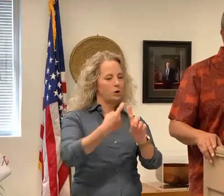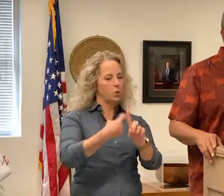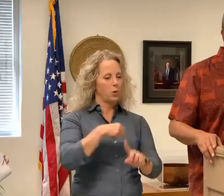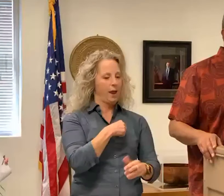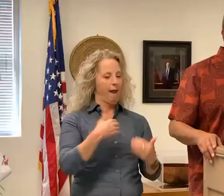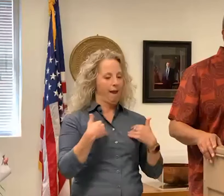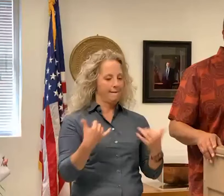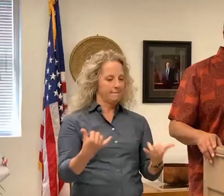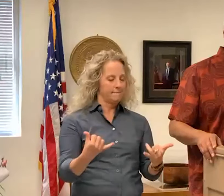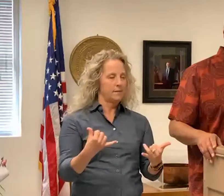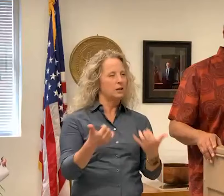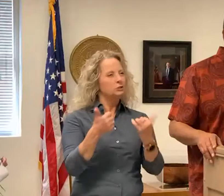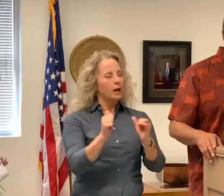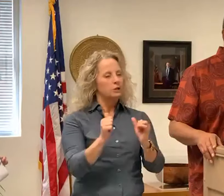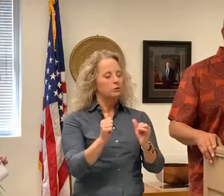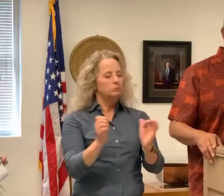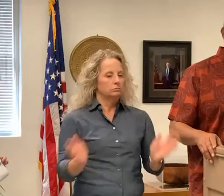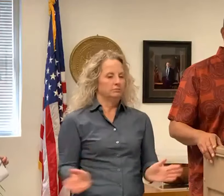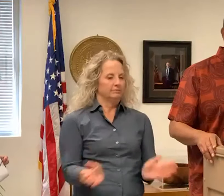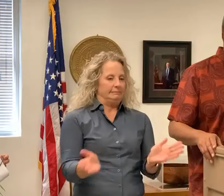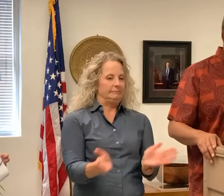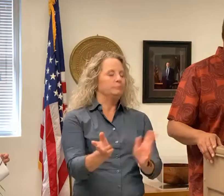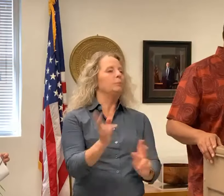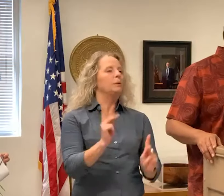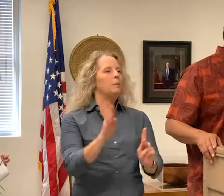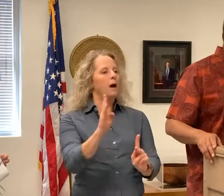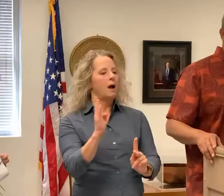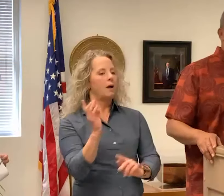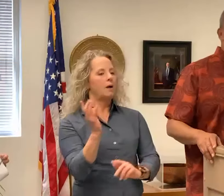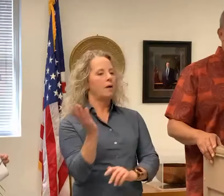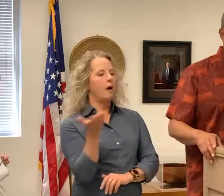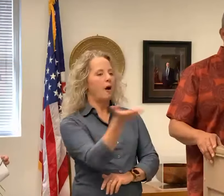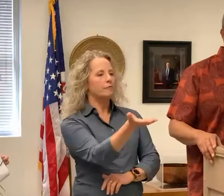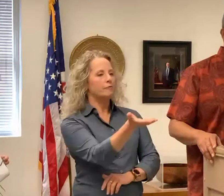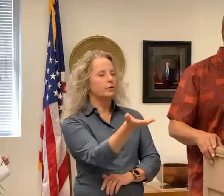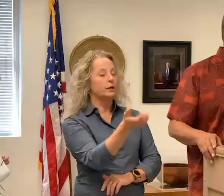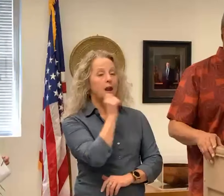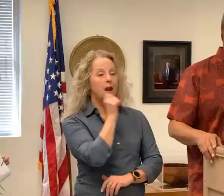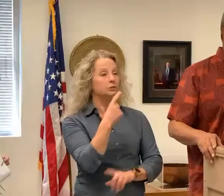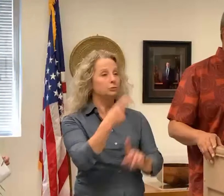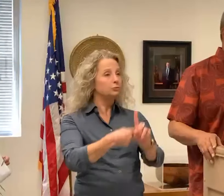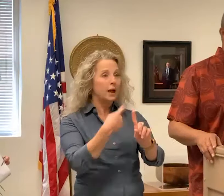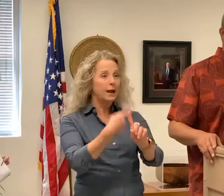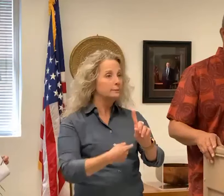have. We're trying to incentivize folks by offering them not just